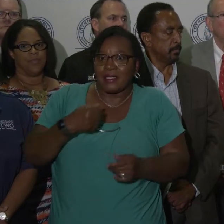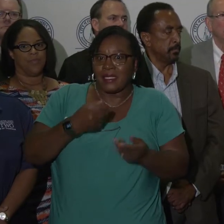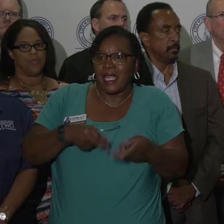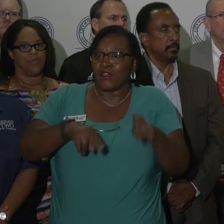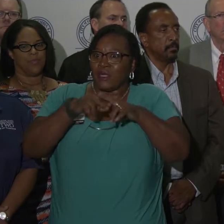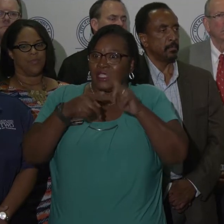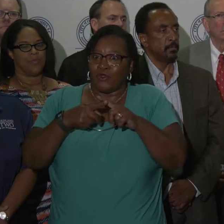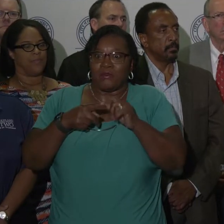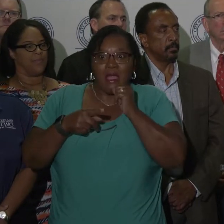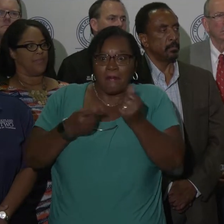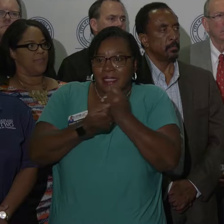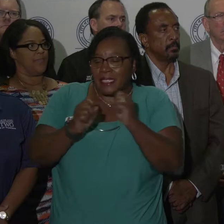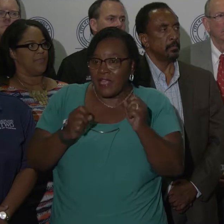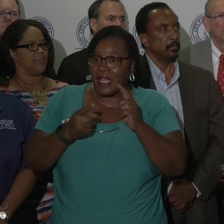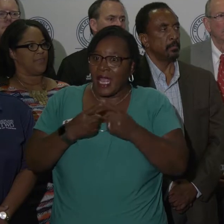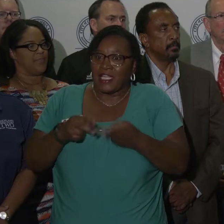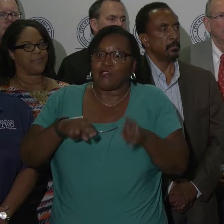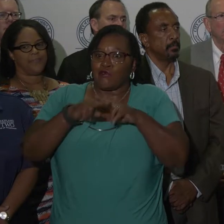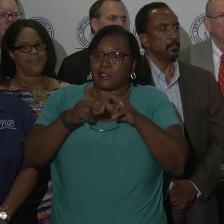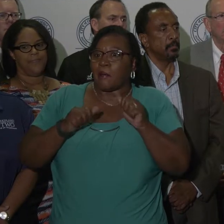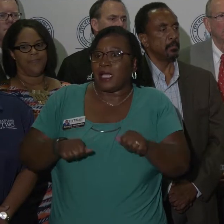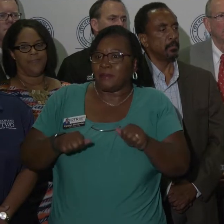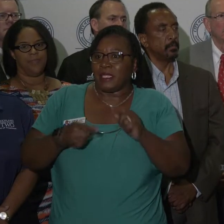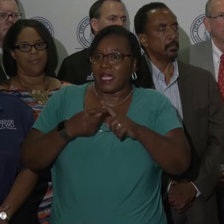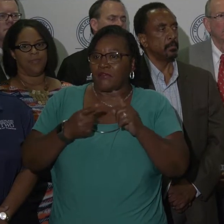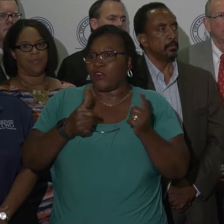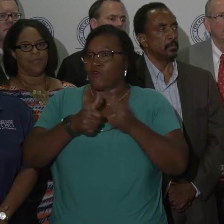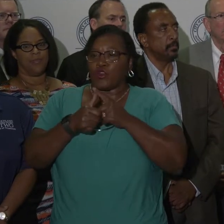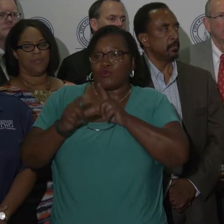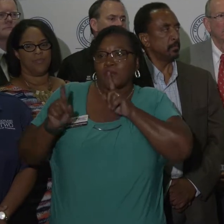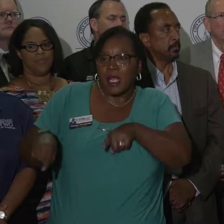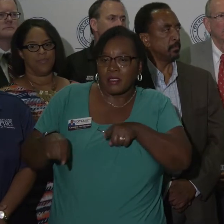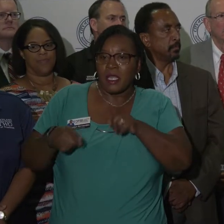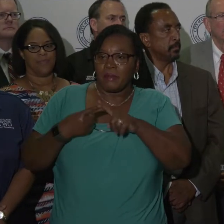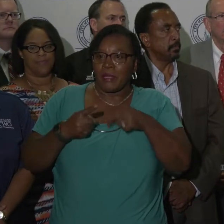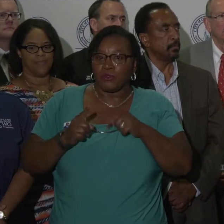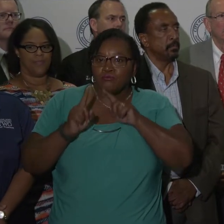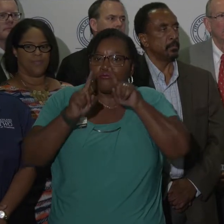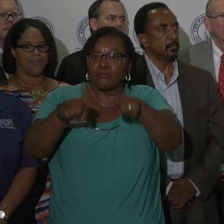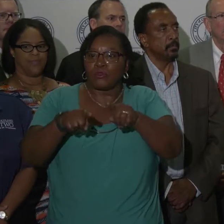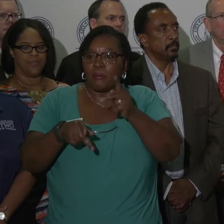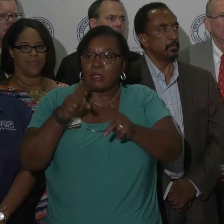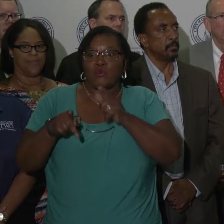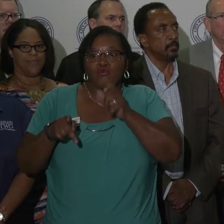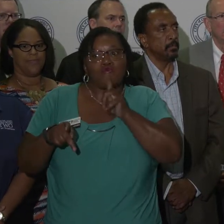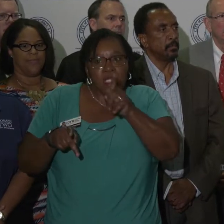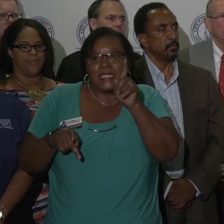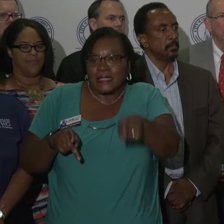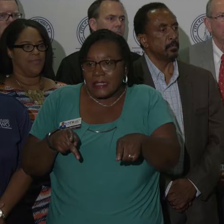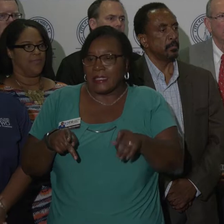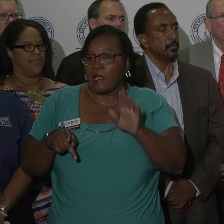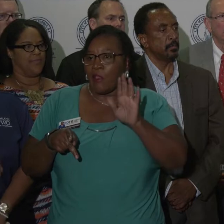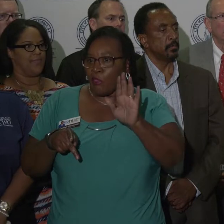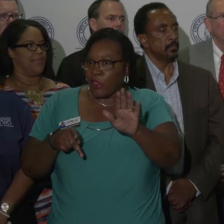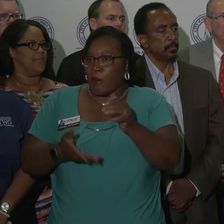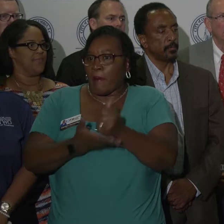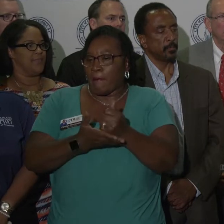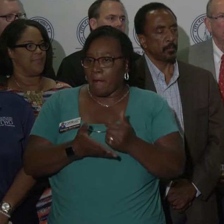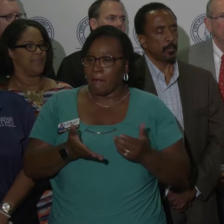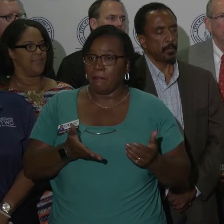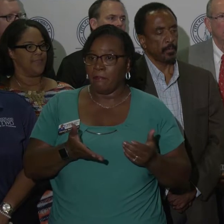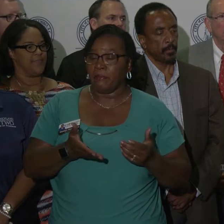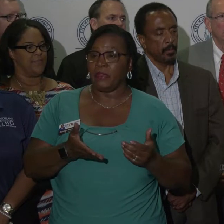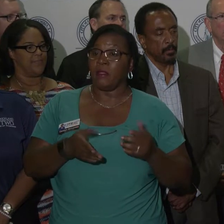of you being safe and also increases the possibility of our first responders being able to respond to those who may need their